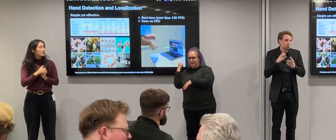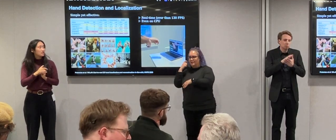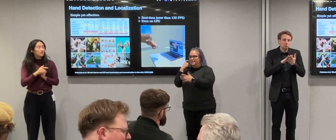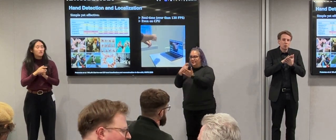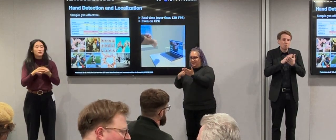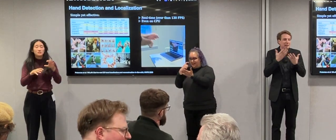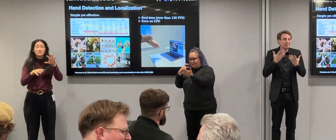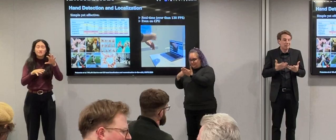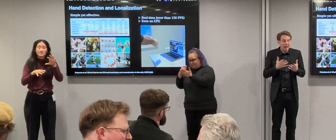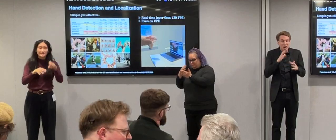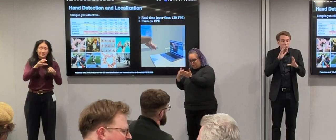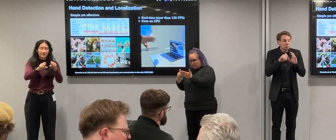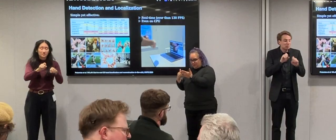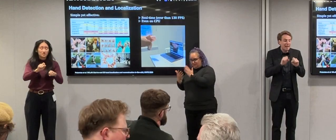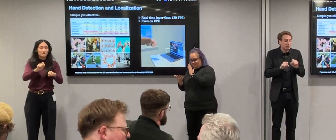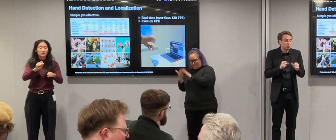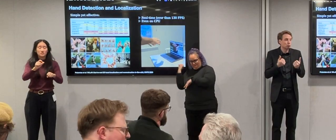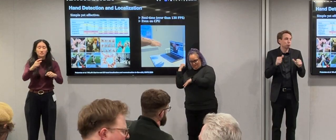the pipeline.